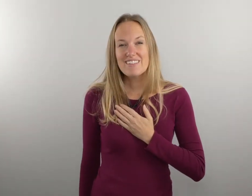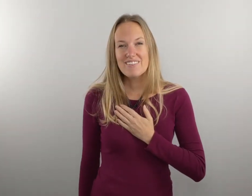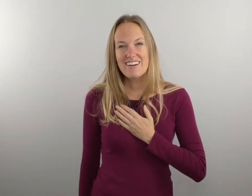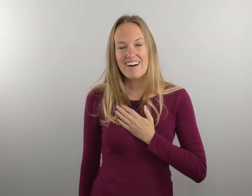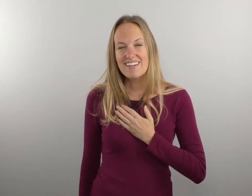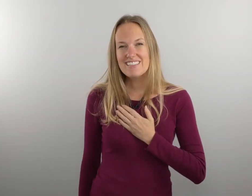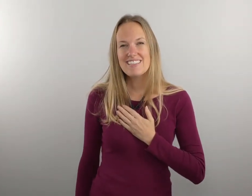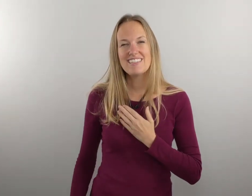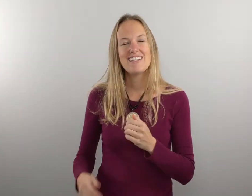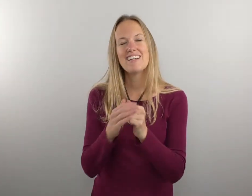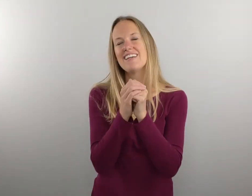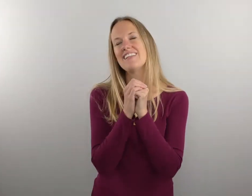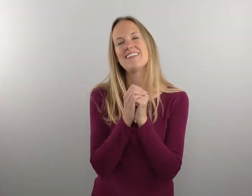your heart, and this.